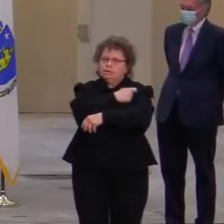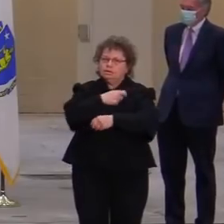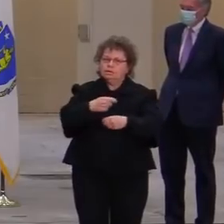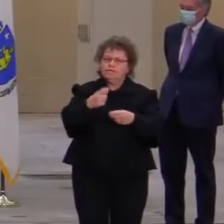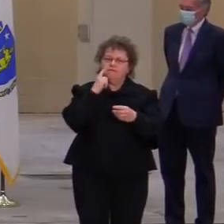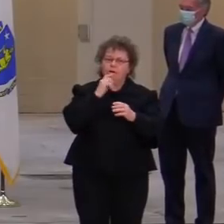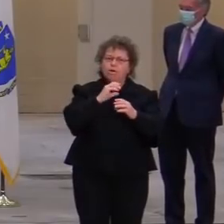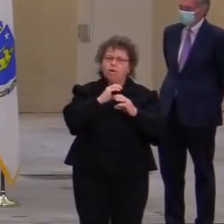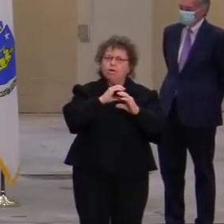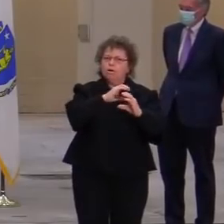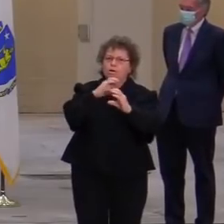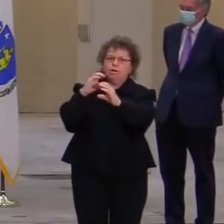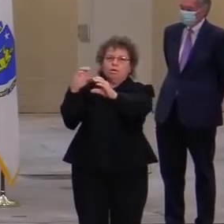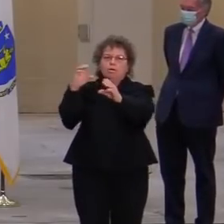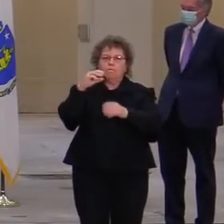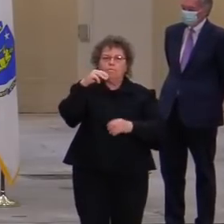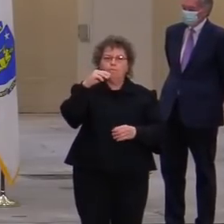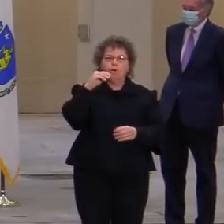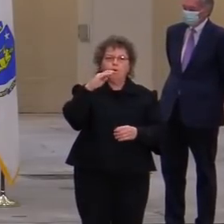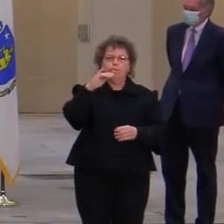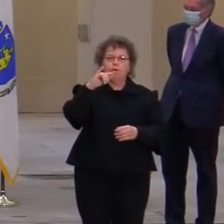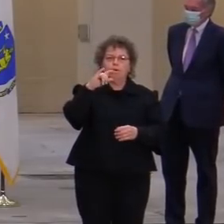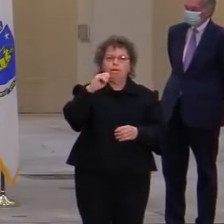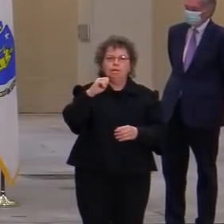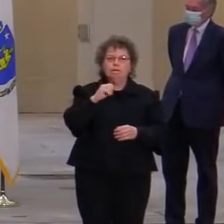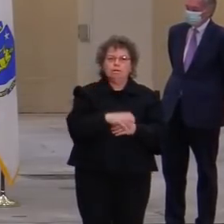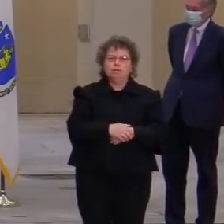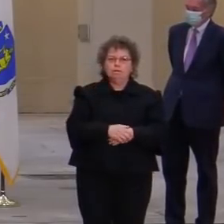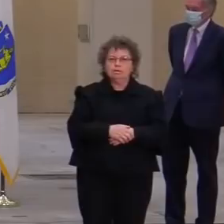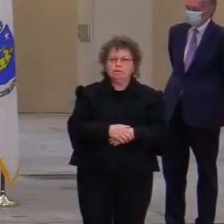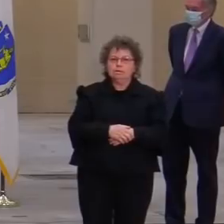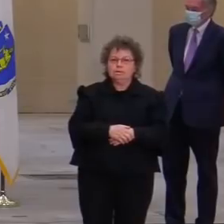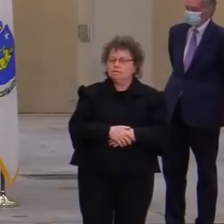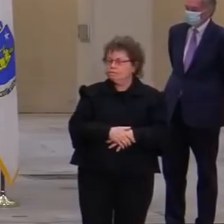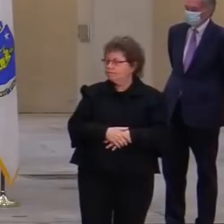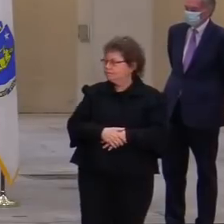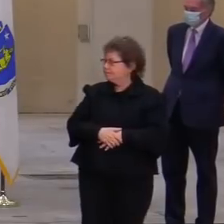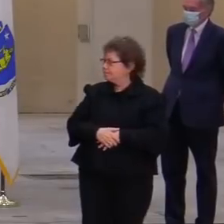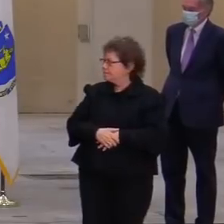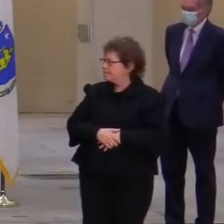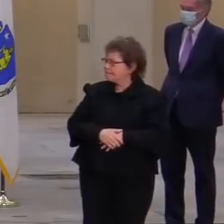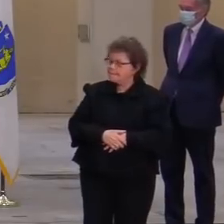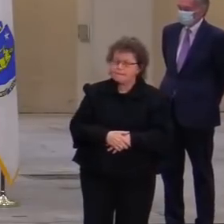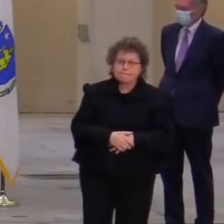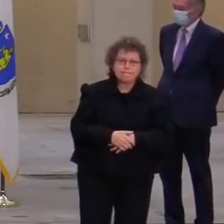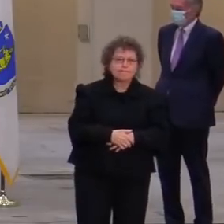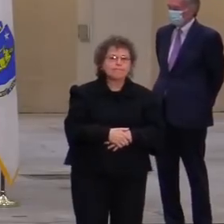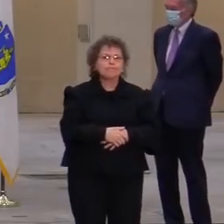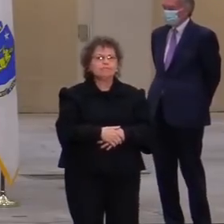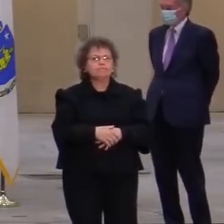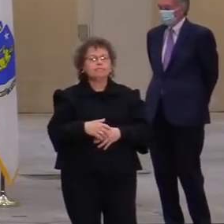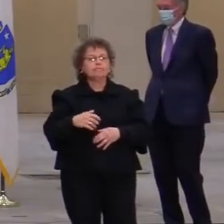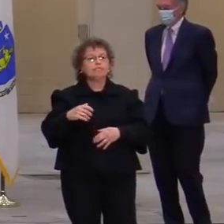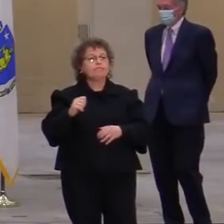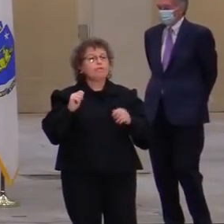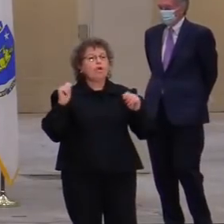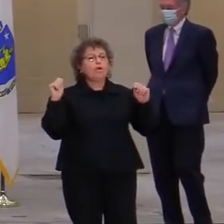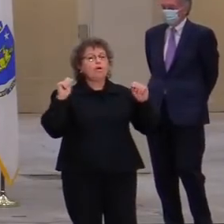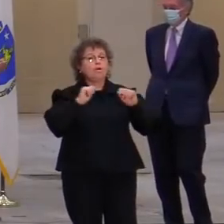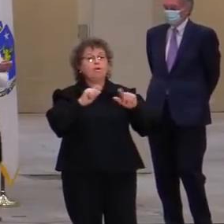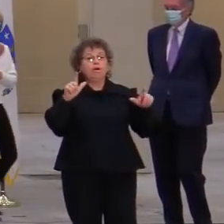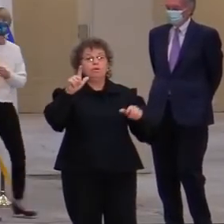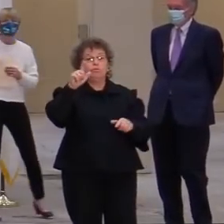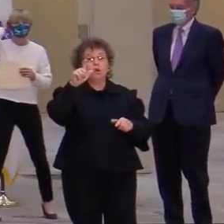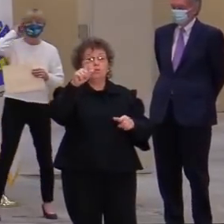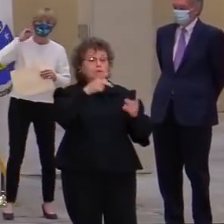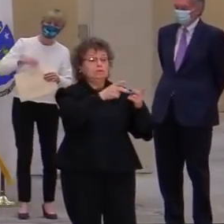Do you know? All right, I'm going to hand it over to the administrator. Yeah, what we've done in all 21 sites is allow up to